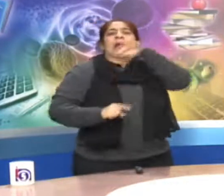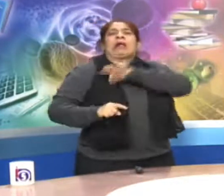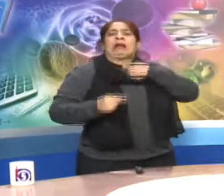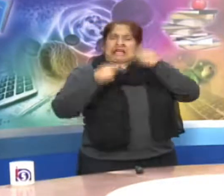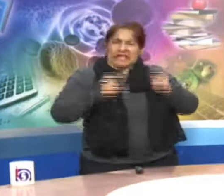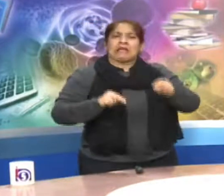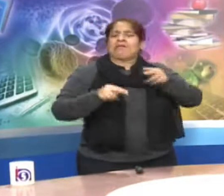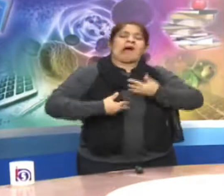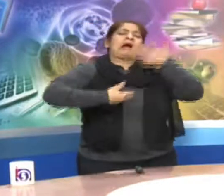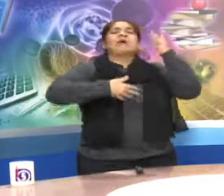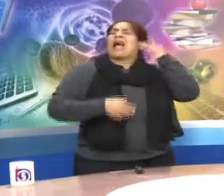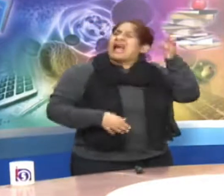the